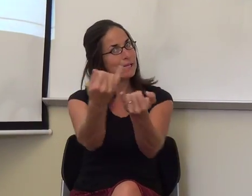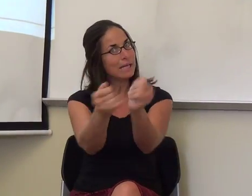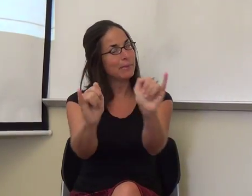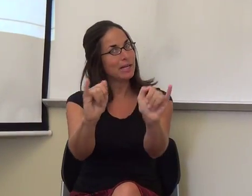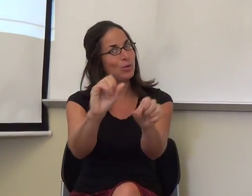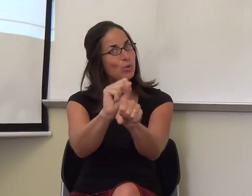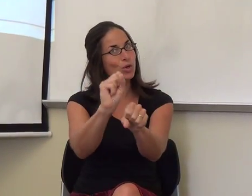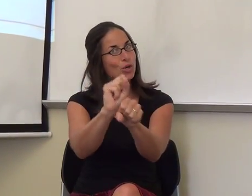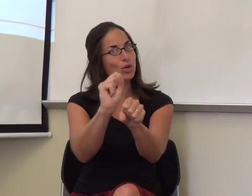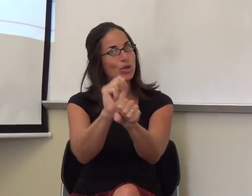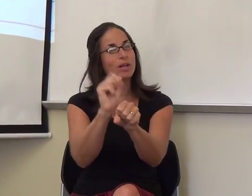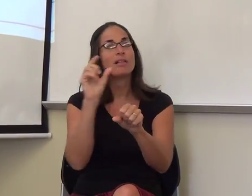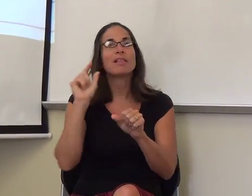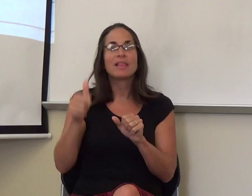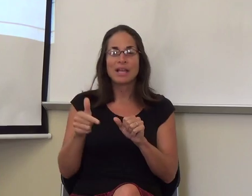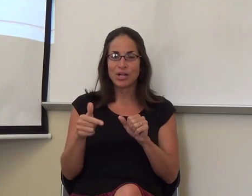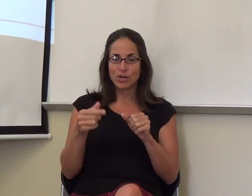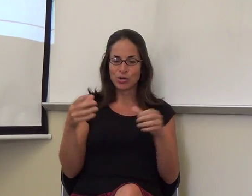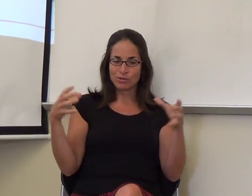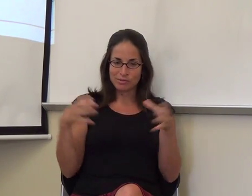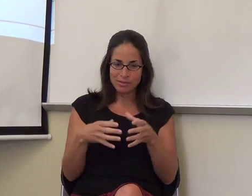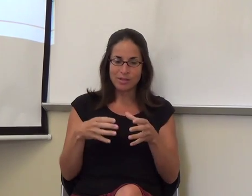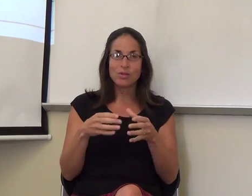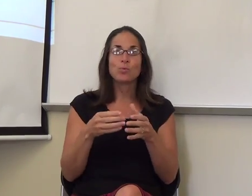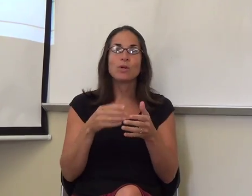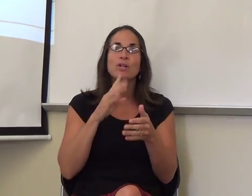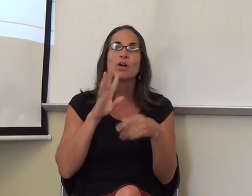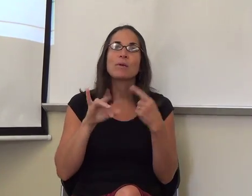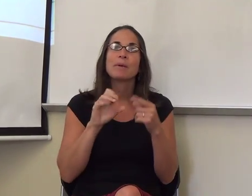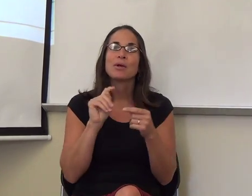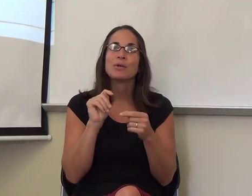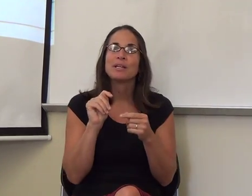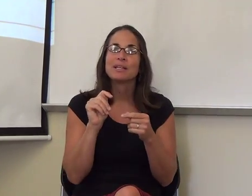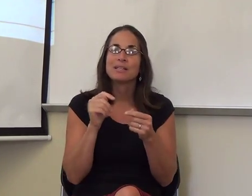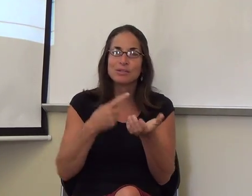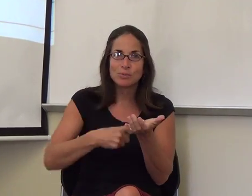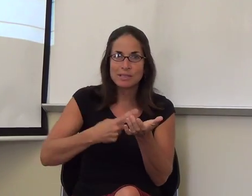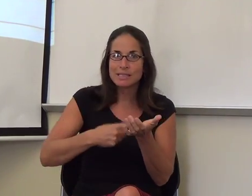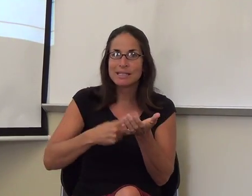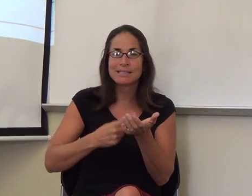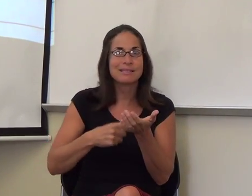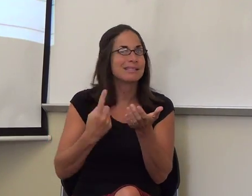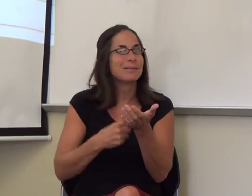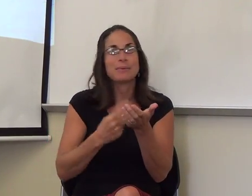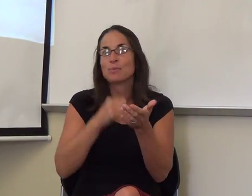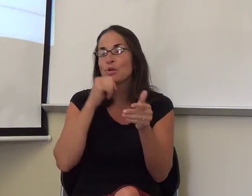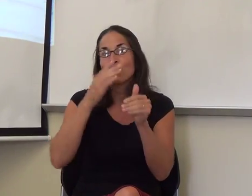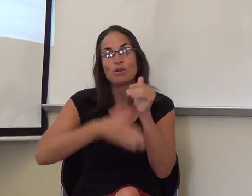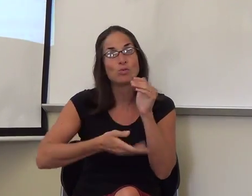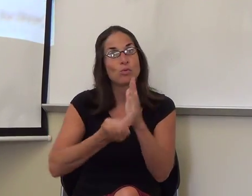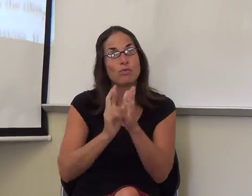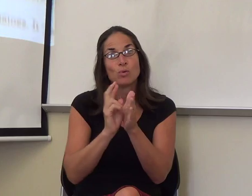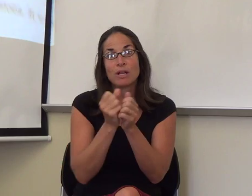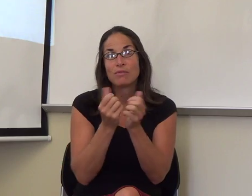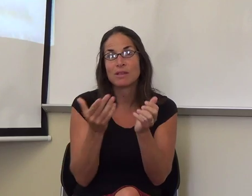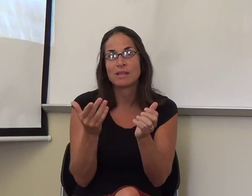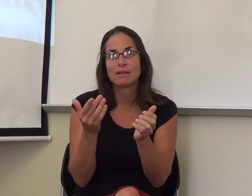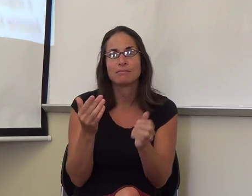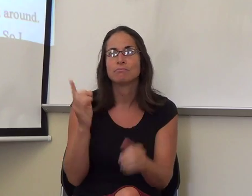go over it, many times we don't get to go over the whole thing. Obviously, we're not going to get to go over this whole thing